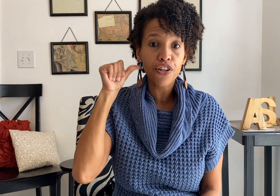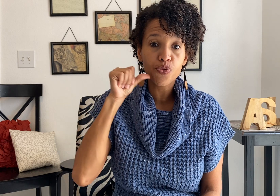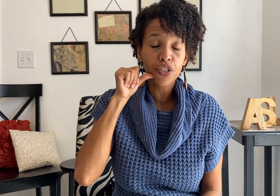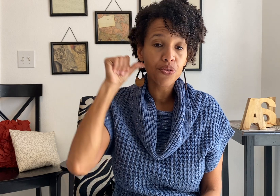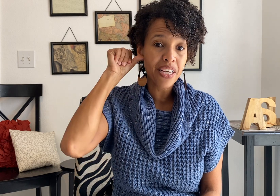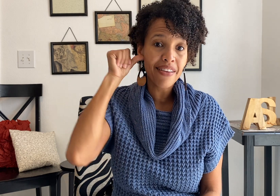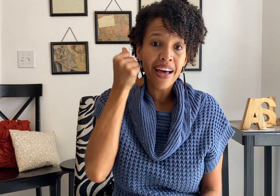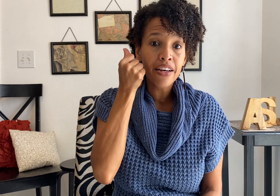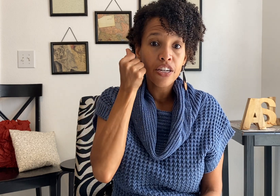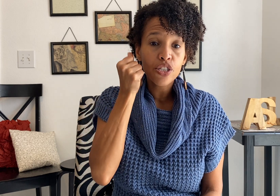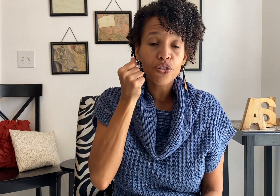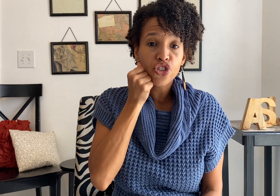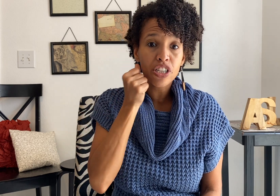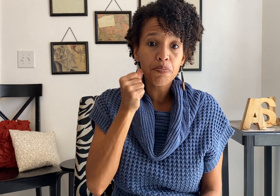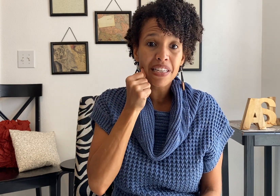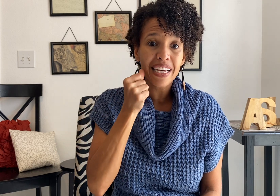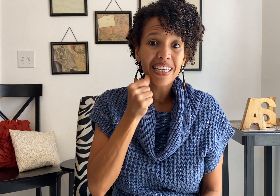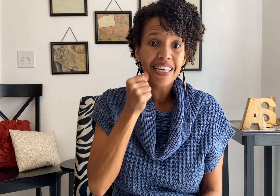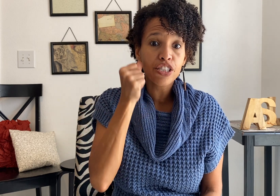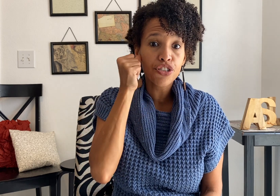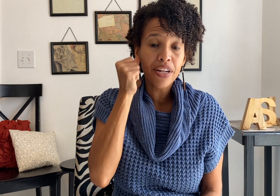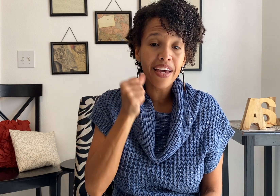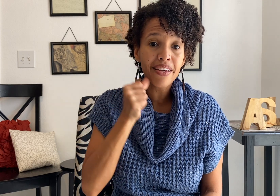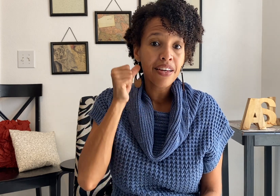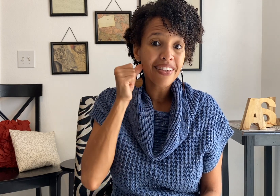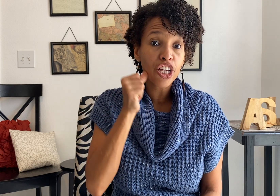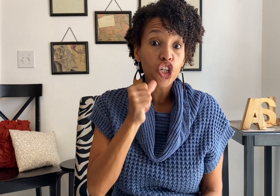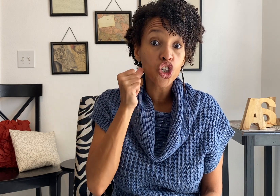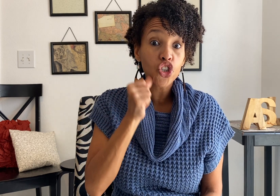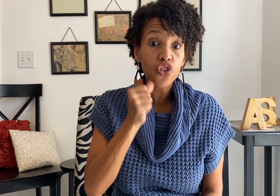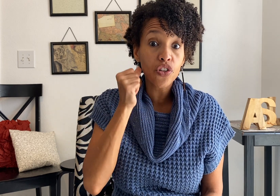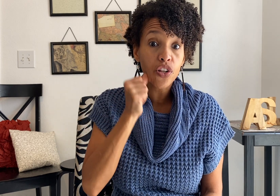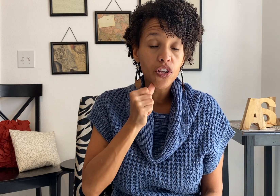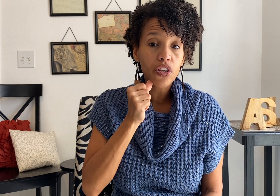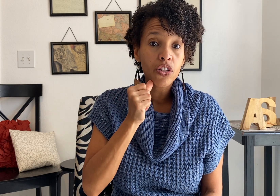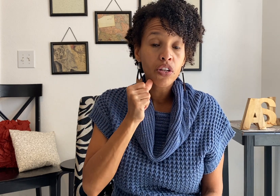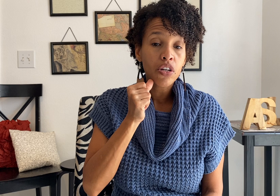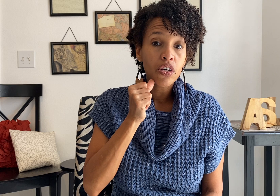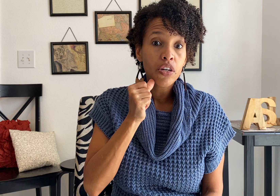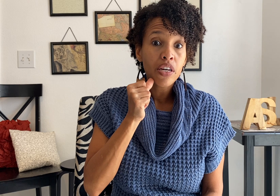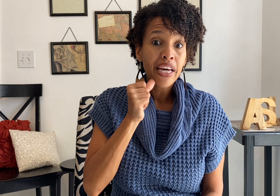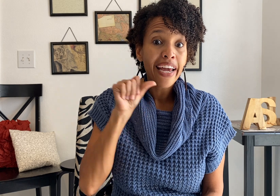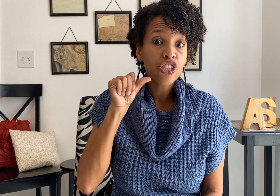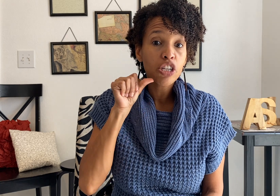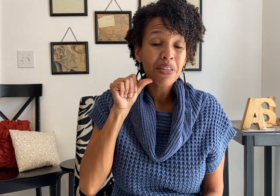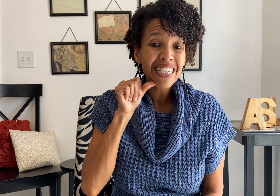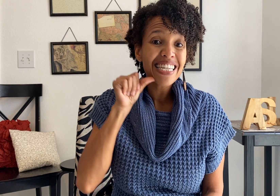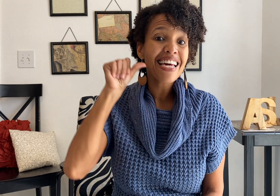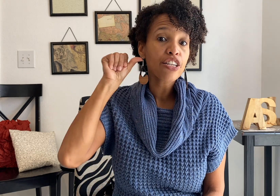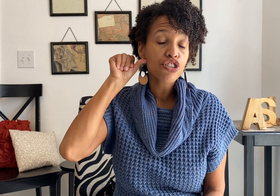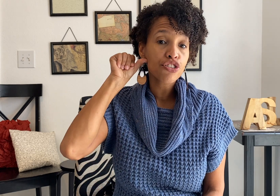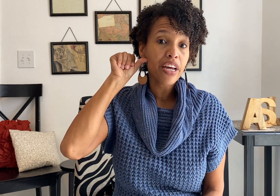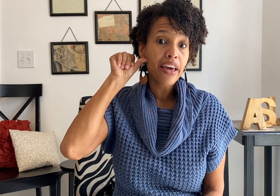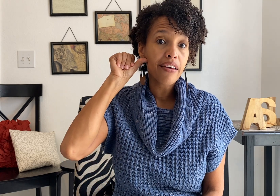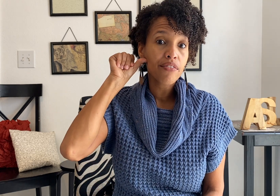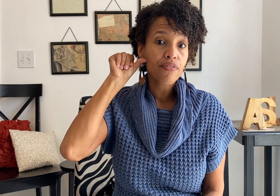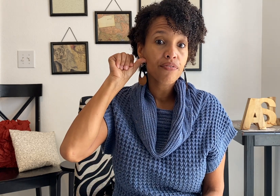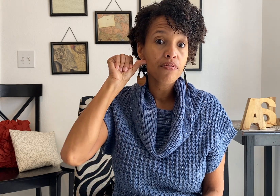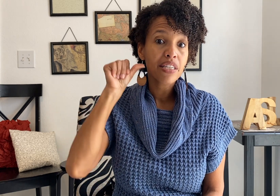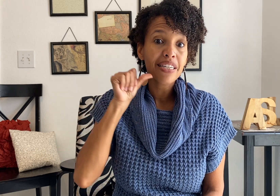when you sign that. So it shouldn't be like yesterday, like girl. It should be yesterday.